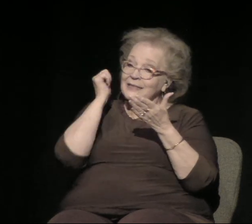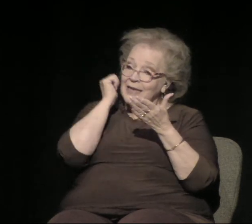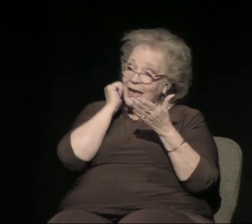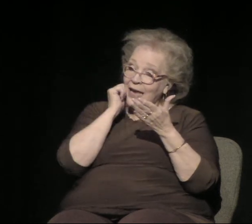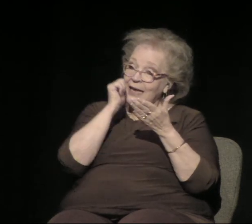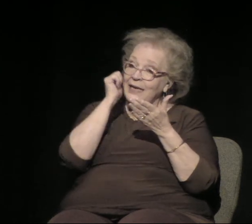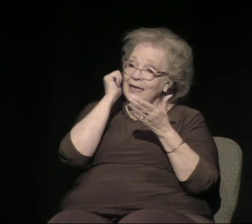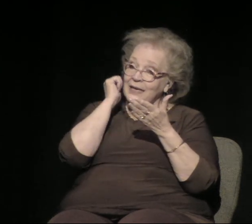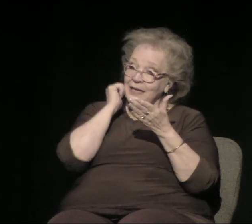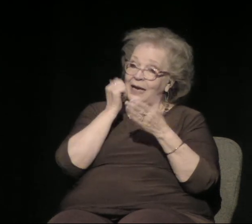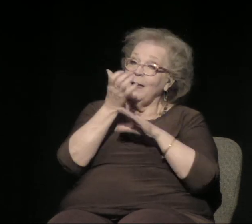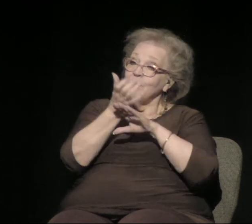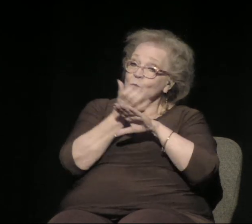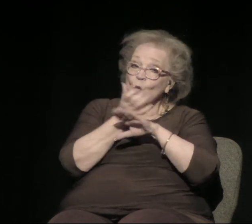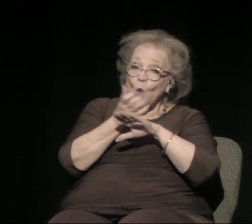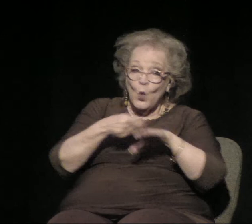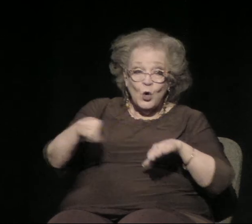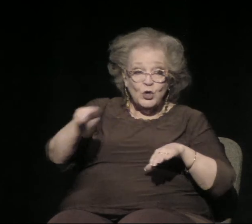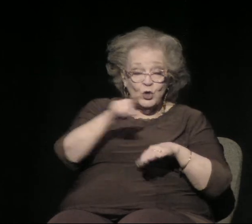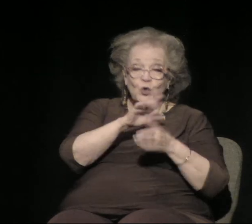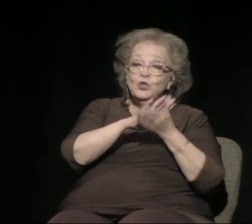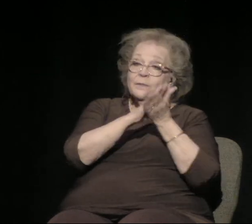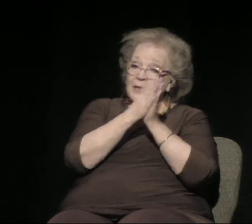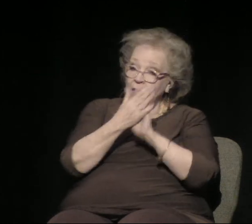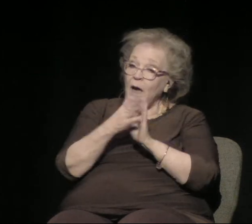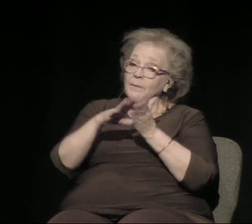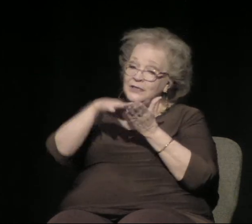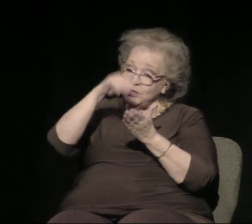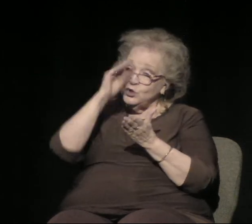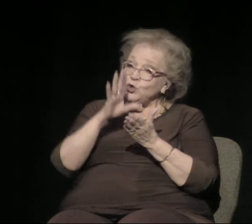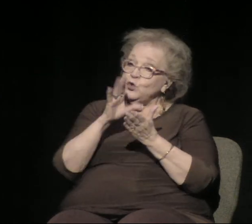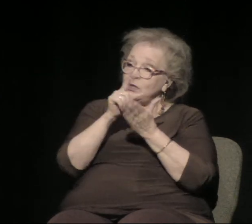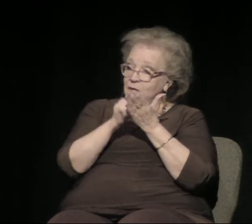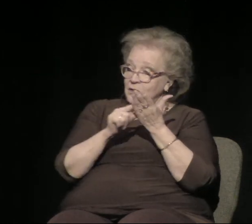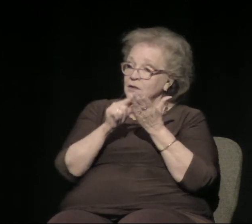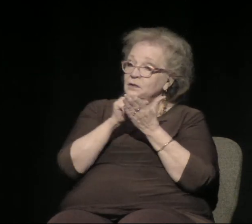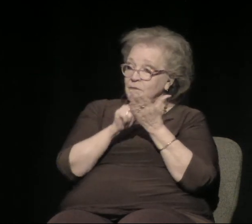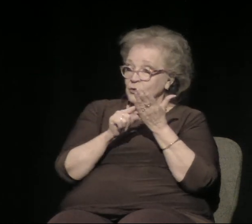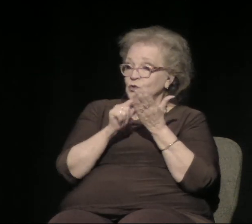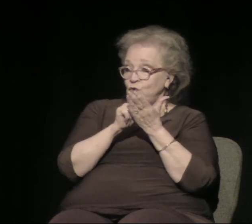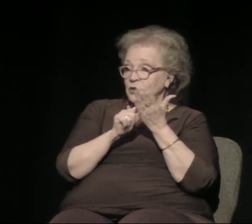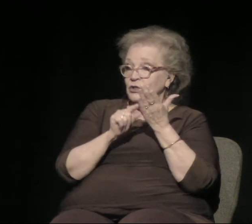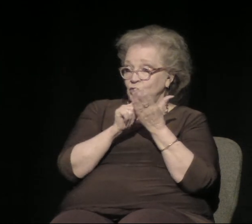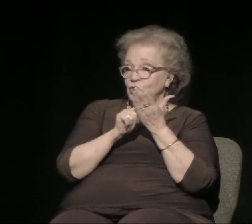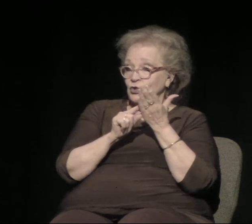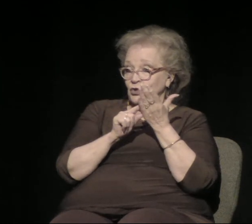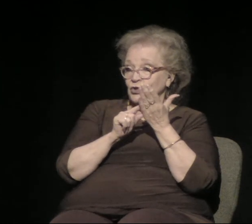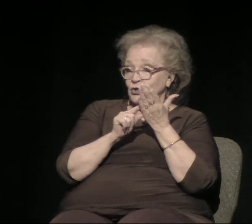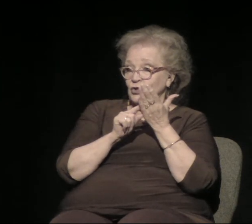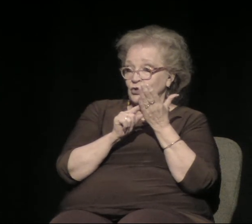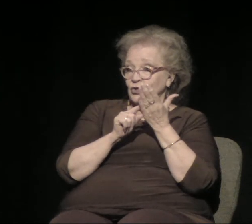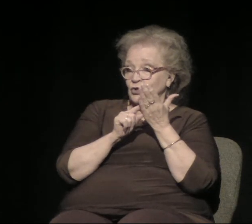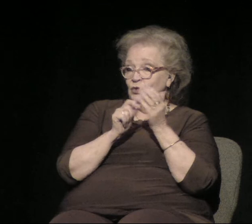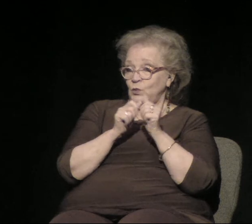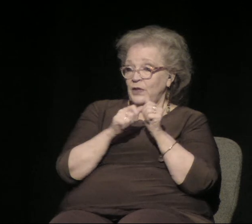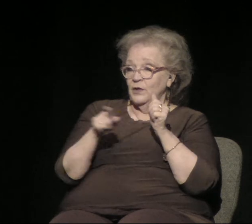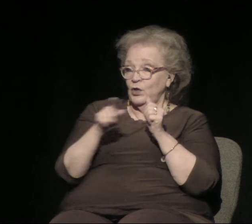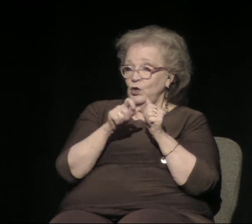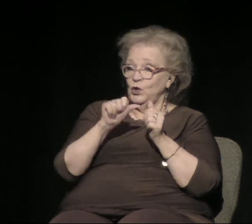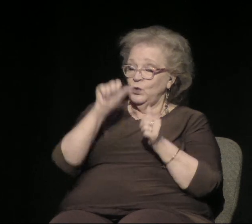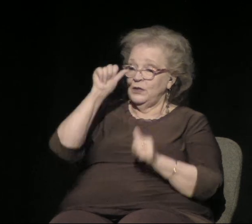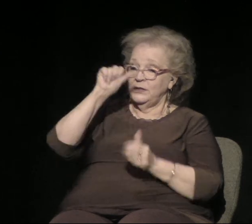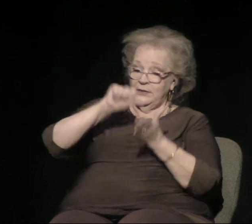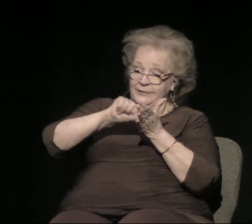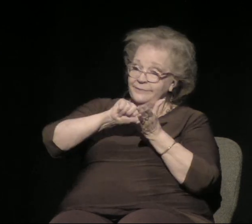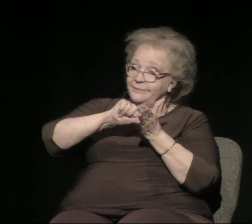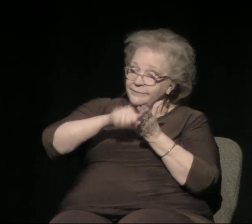you to become a student of the scriptures. So can I get really uber practical with you this morning? We are